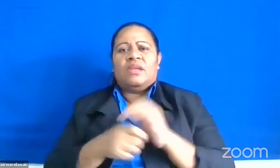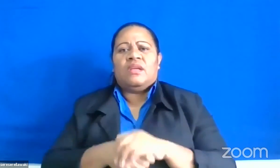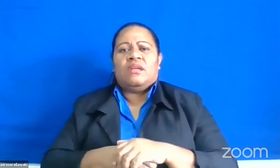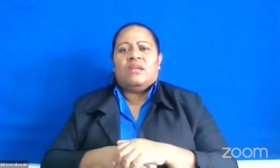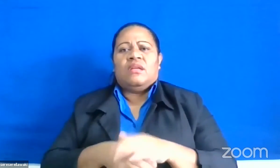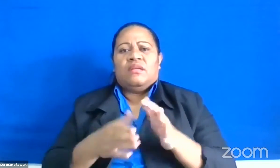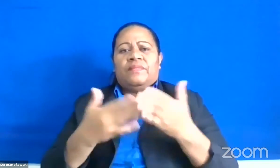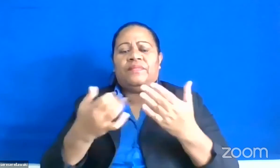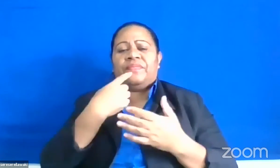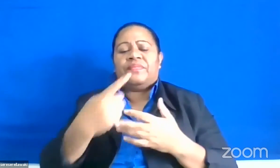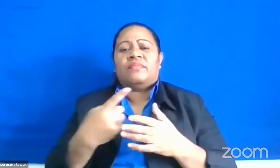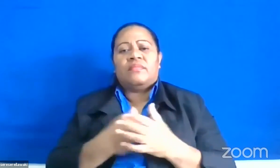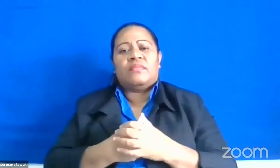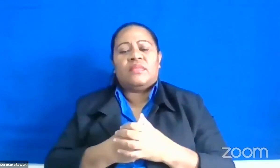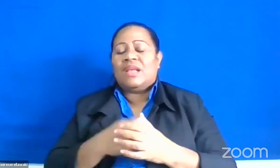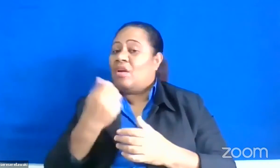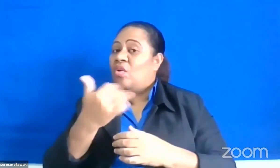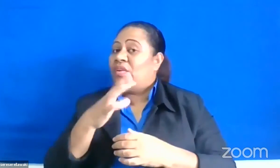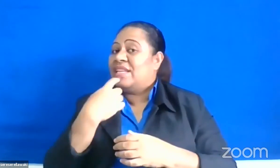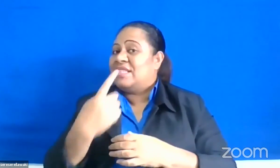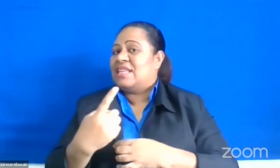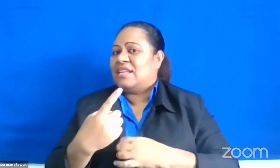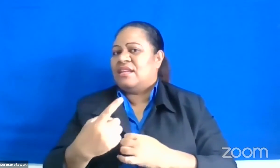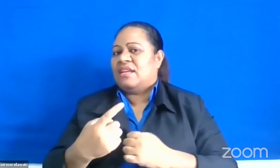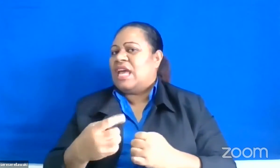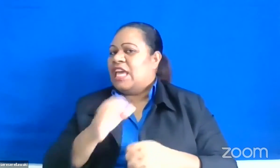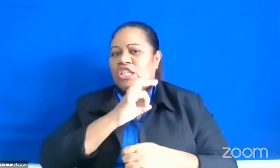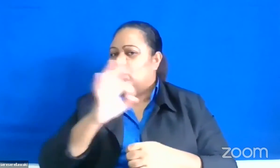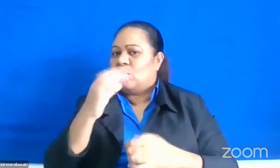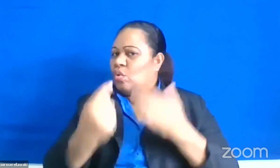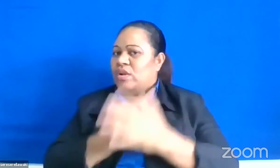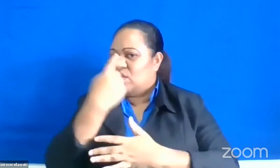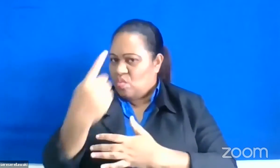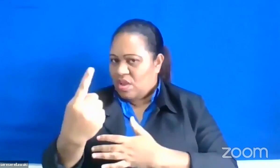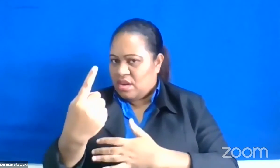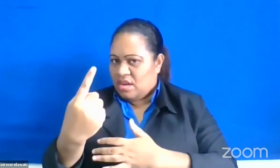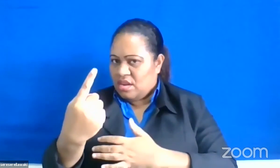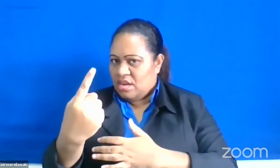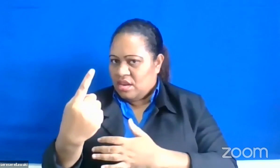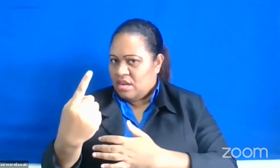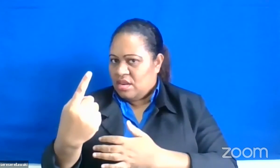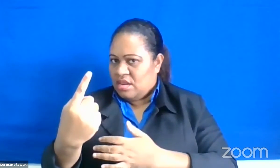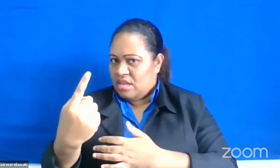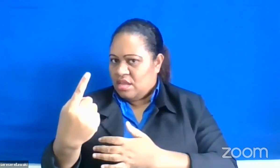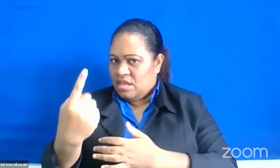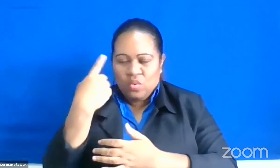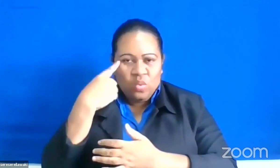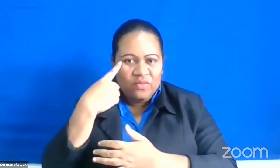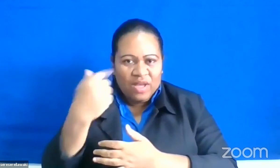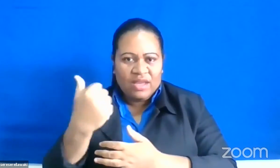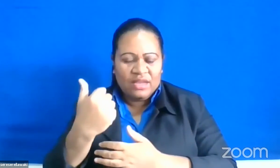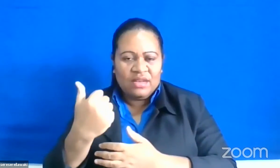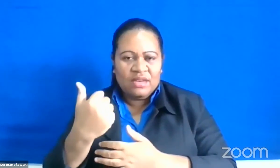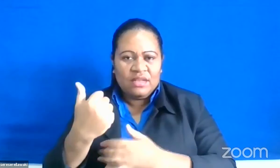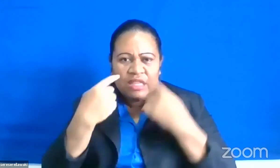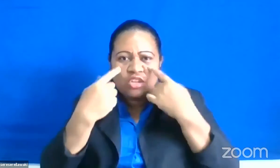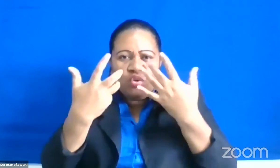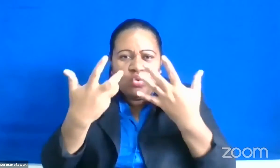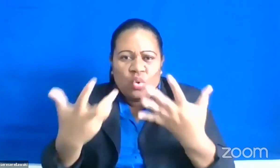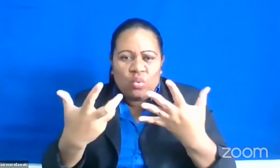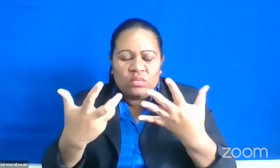there is not only one indicator uh so despite the fact that uh the the climate is changing the elders are